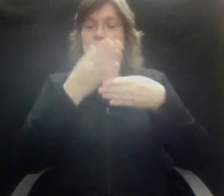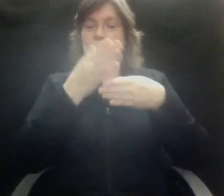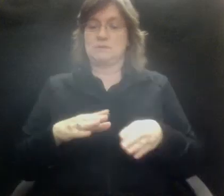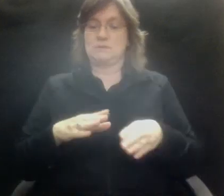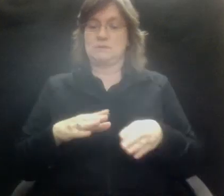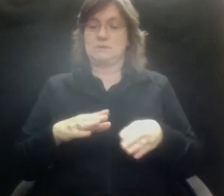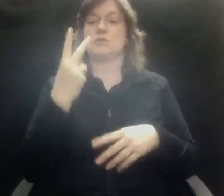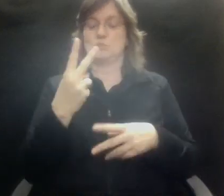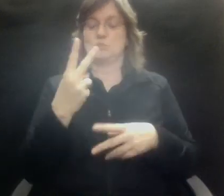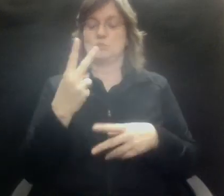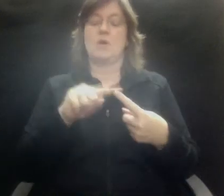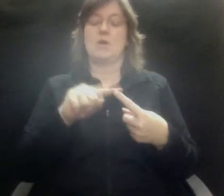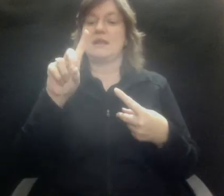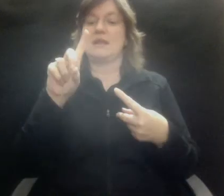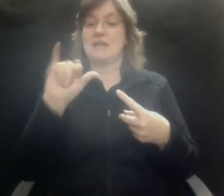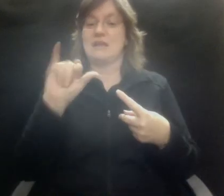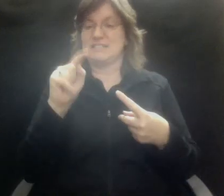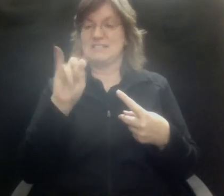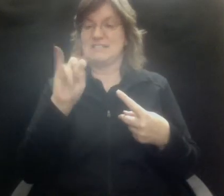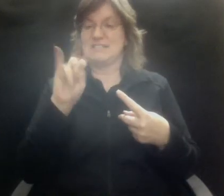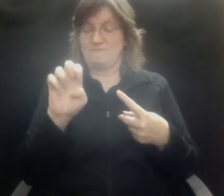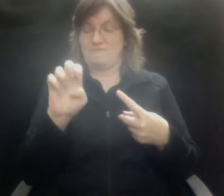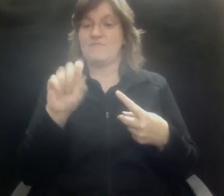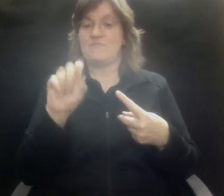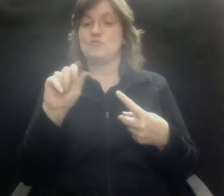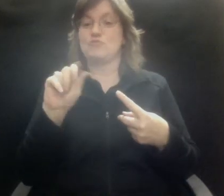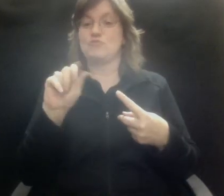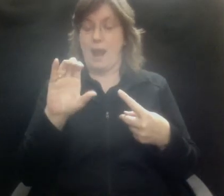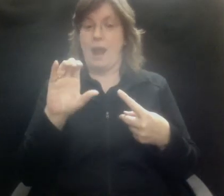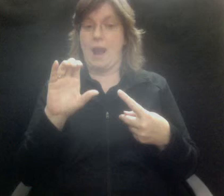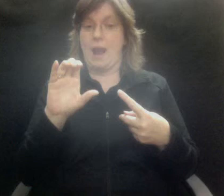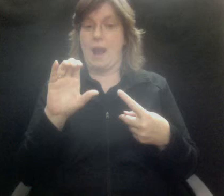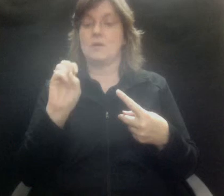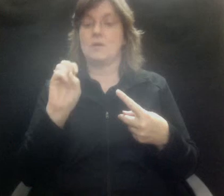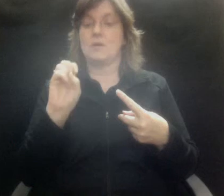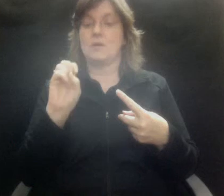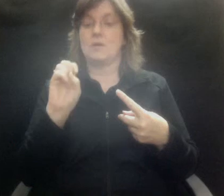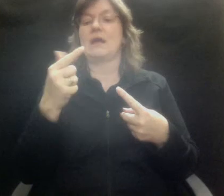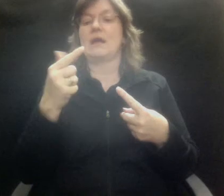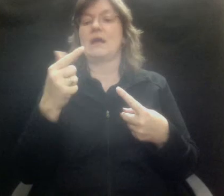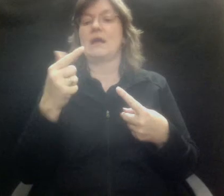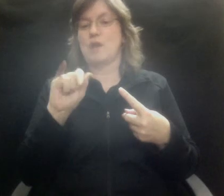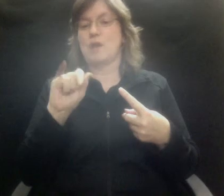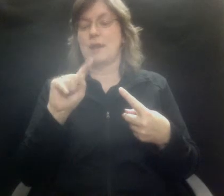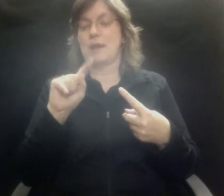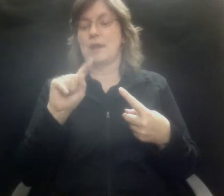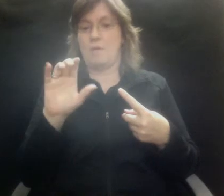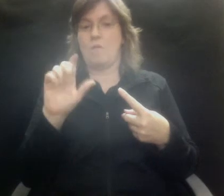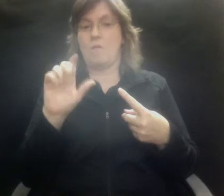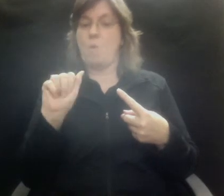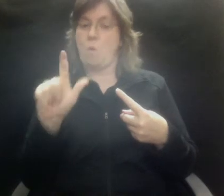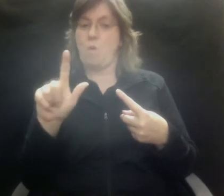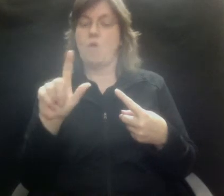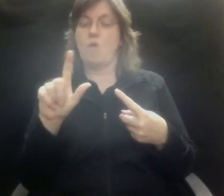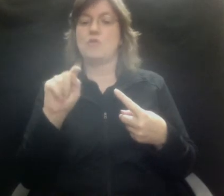tract, sometimes known as the gastrointestinal tract or the alimentary canal. And primarily this is a tube that's about 30 feet in length